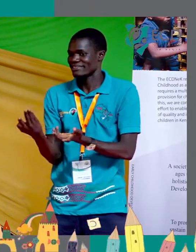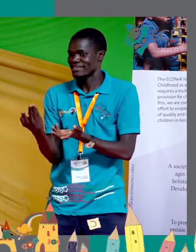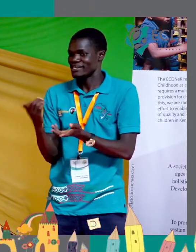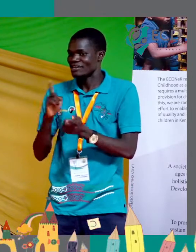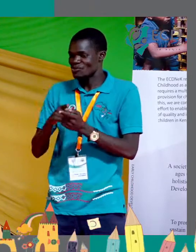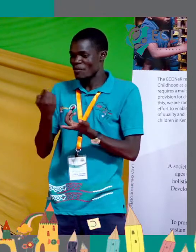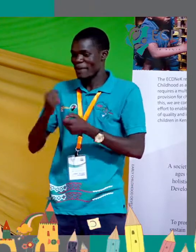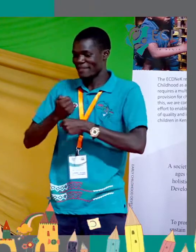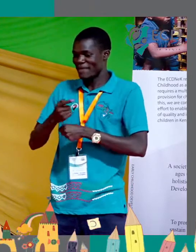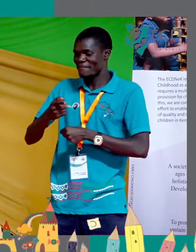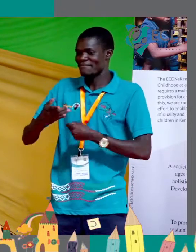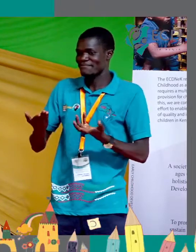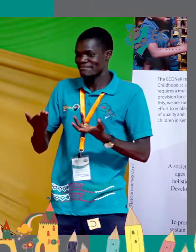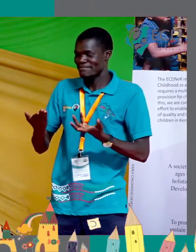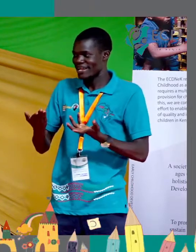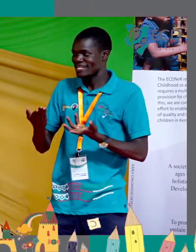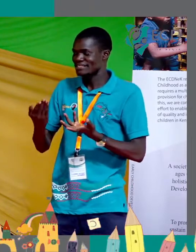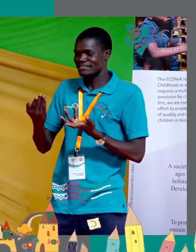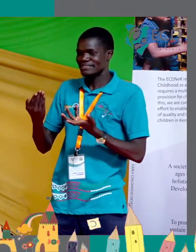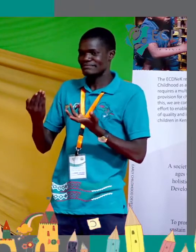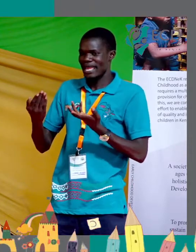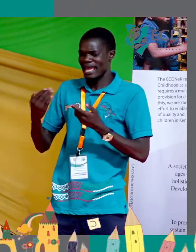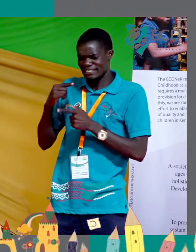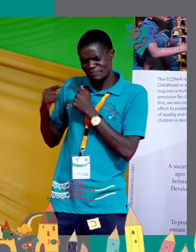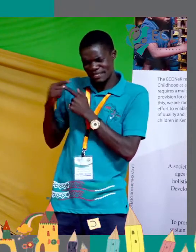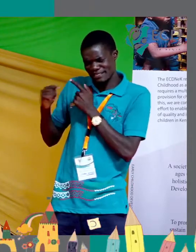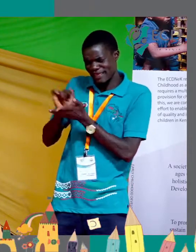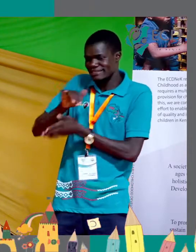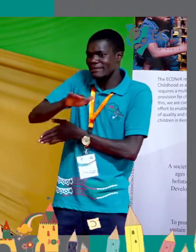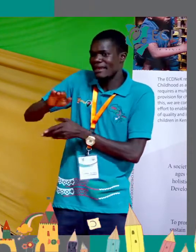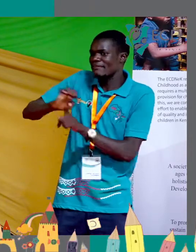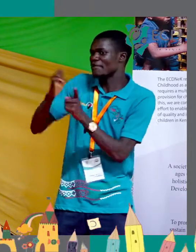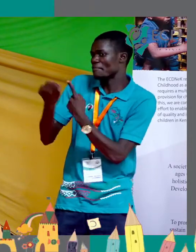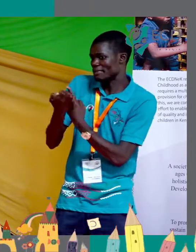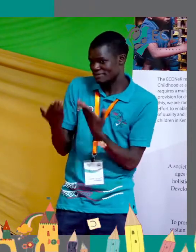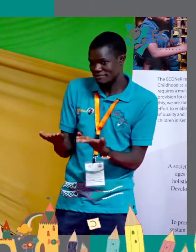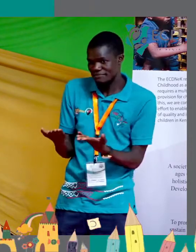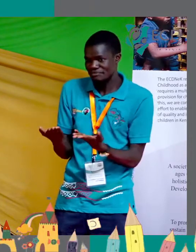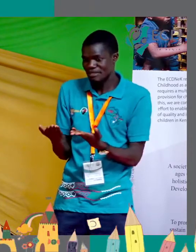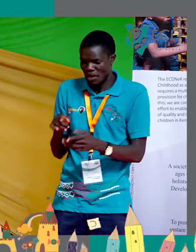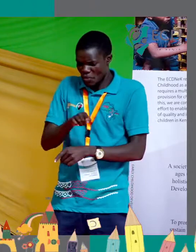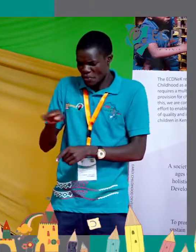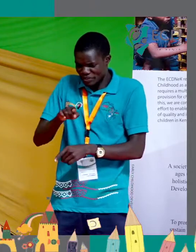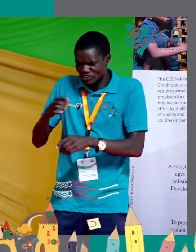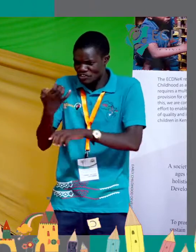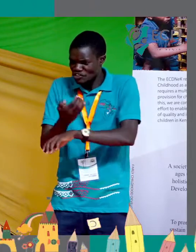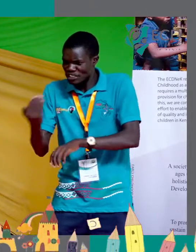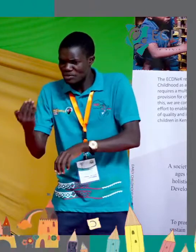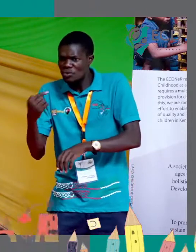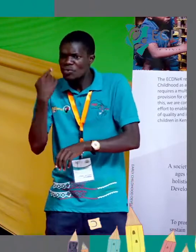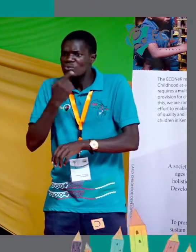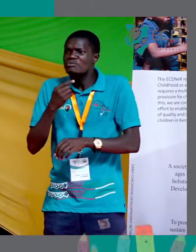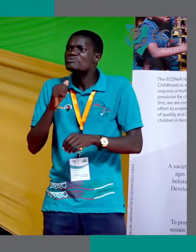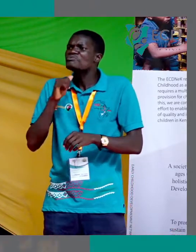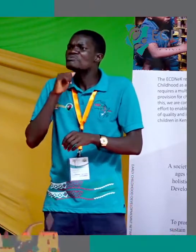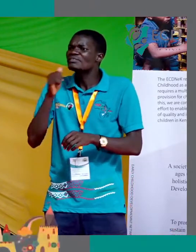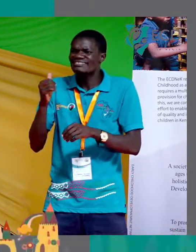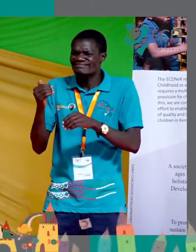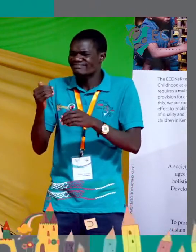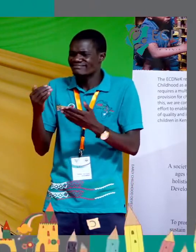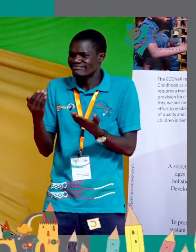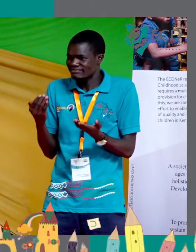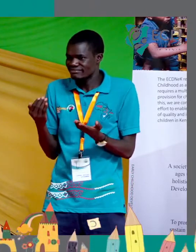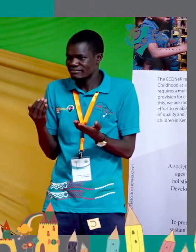are children accompanying their mothers in prisons. These are children who are sometimes not seen